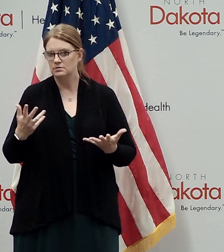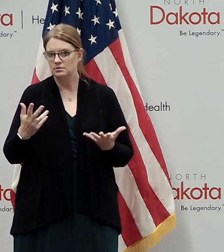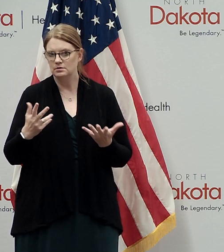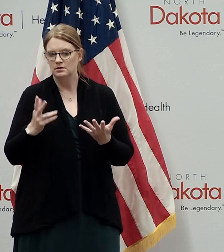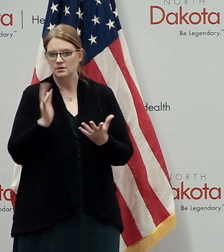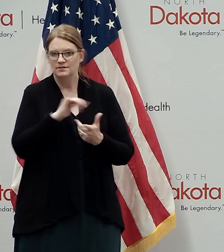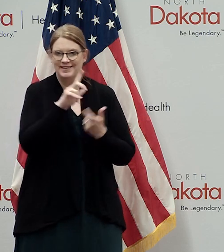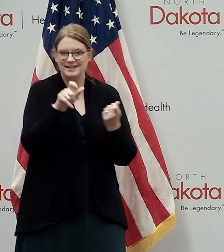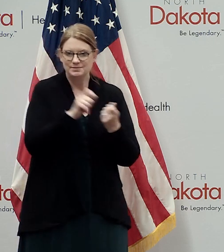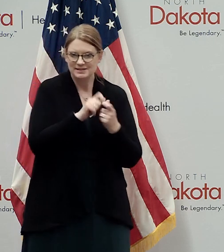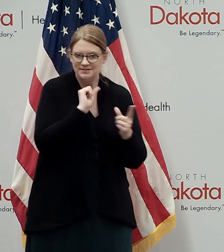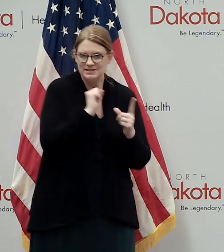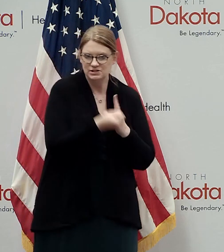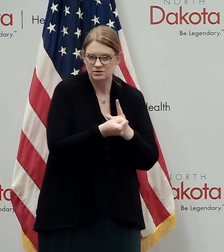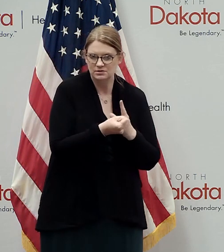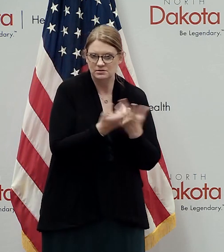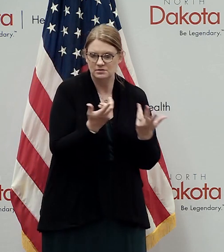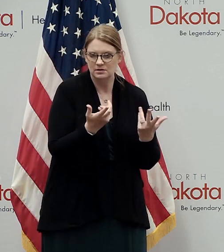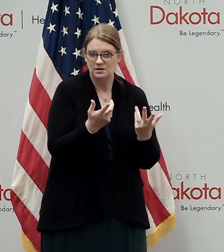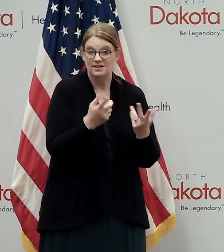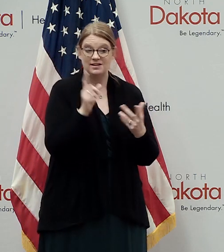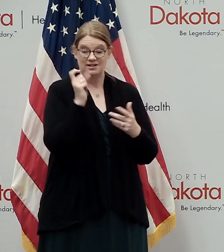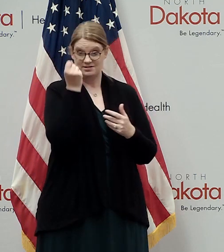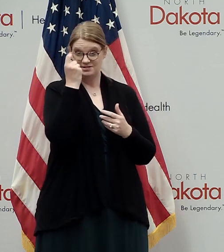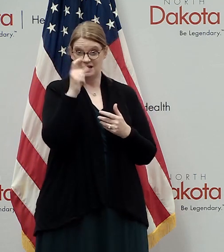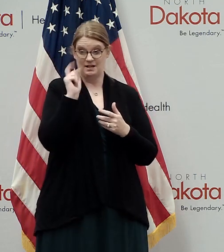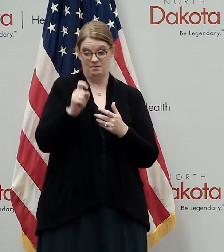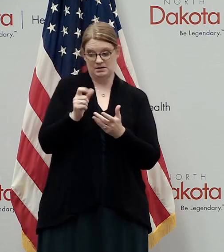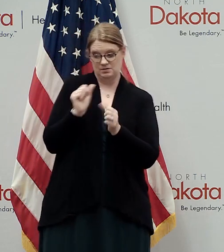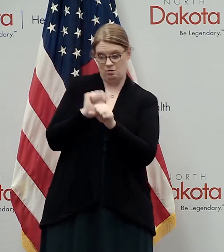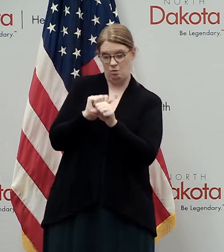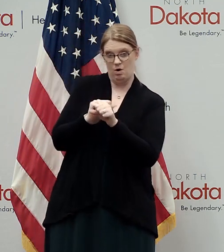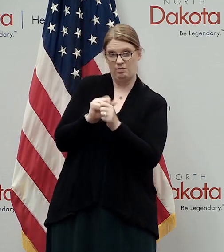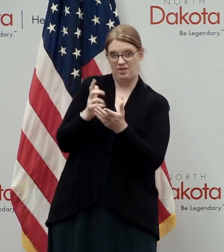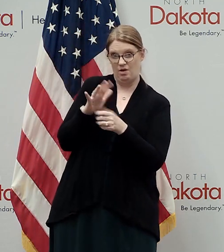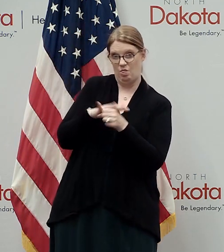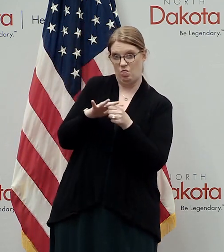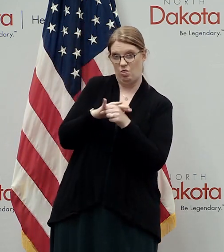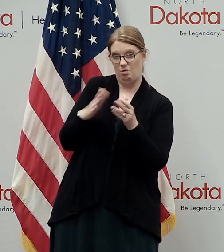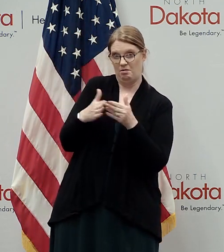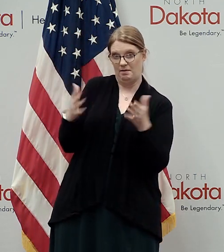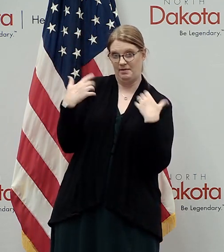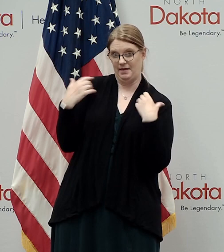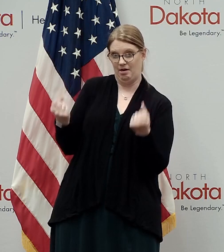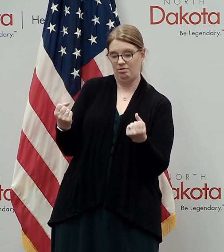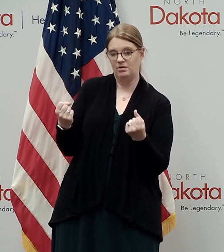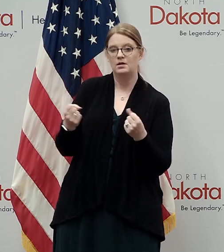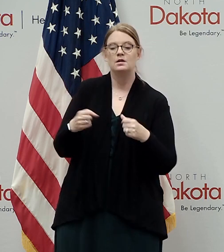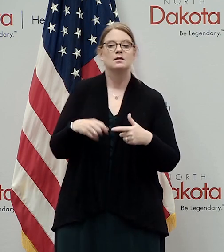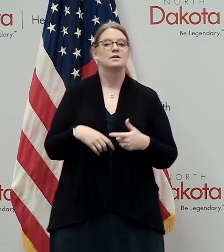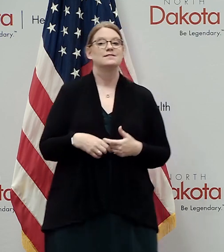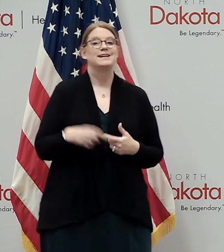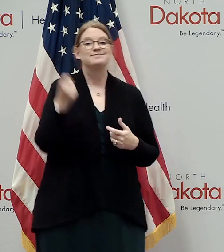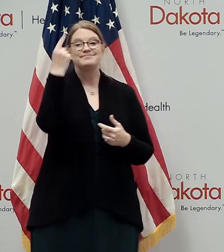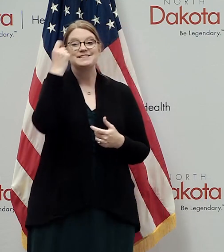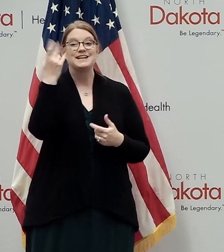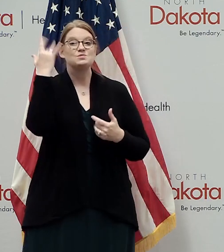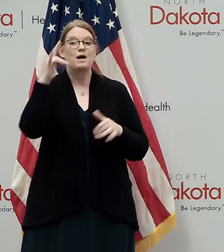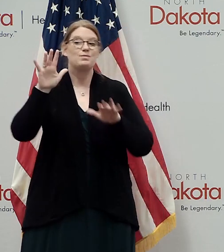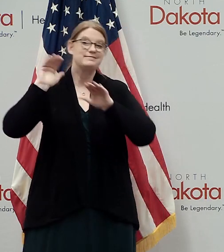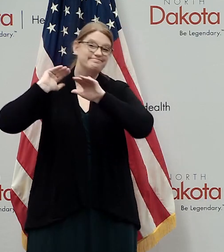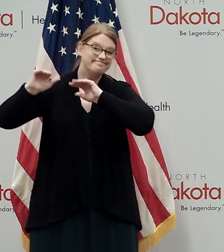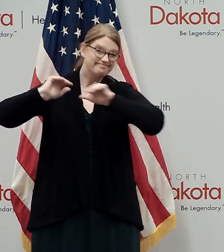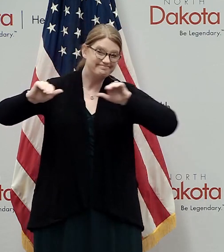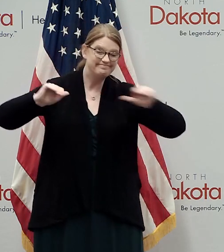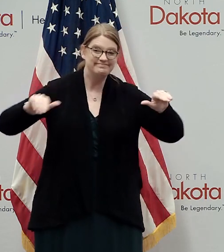particular situation in consultation with their local public health. That'll be our path forward. But it's why we're releasing the guidelines now. We said